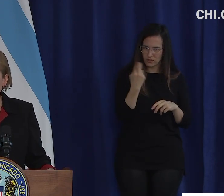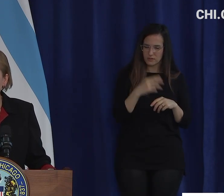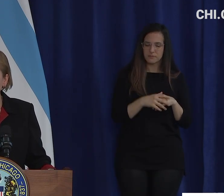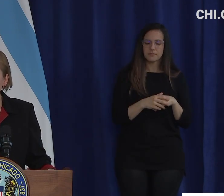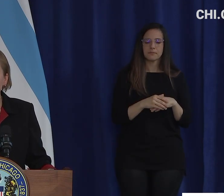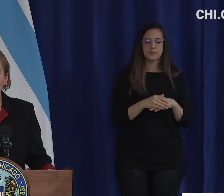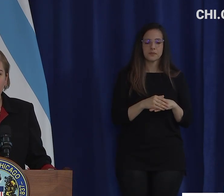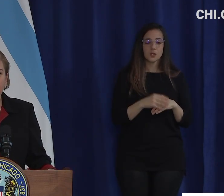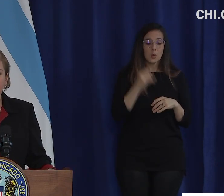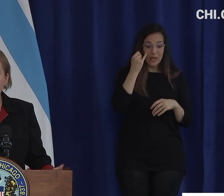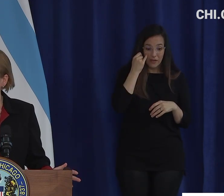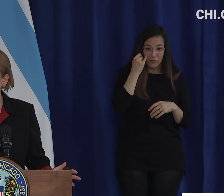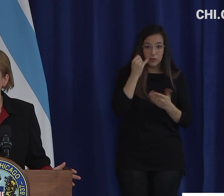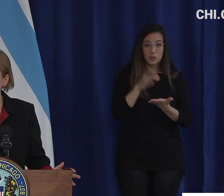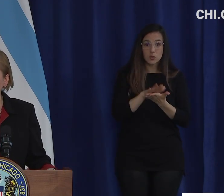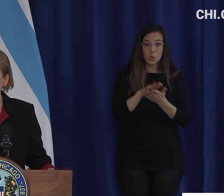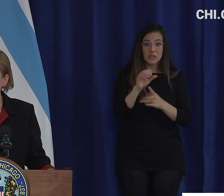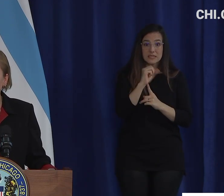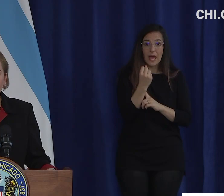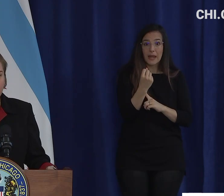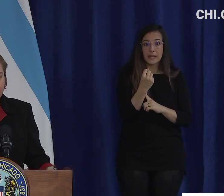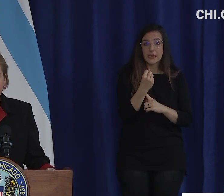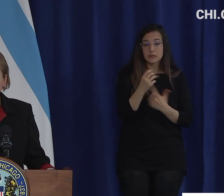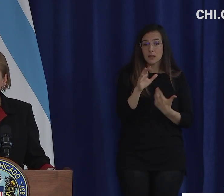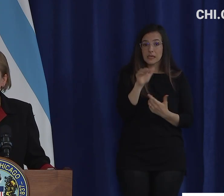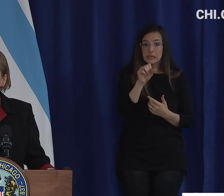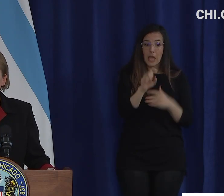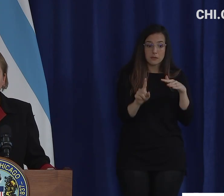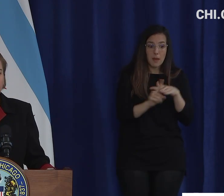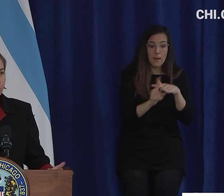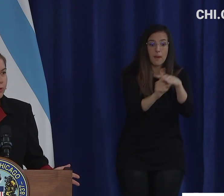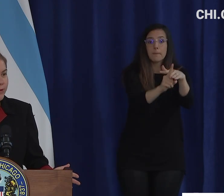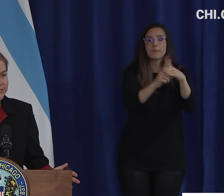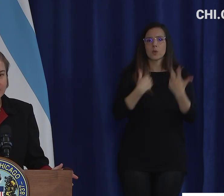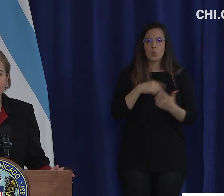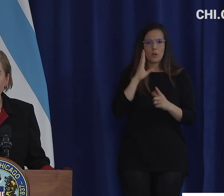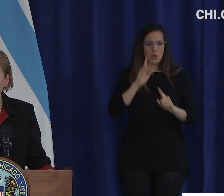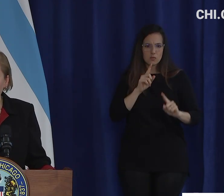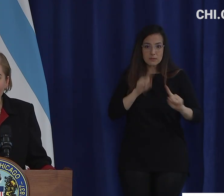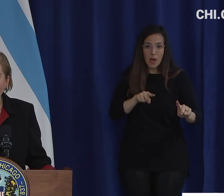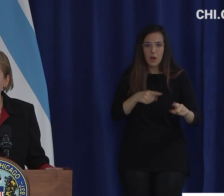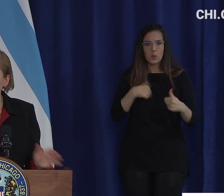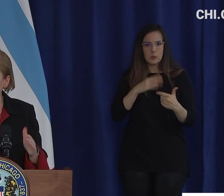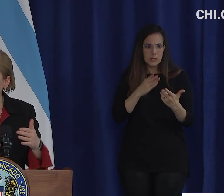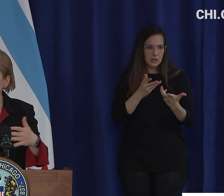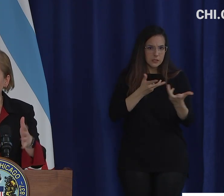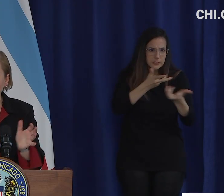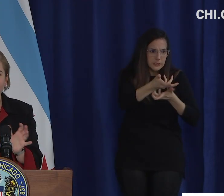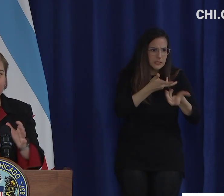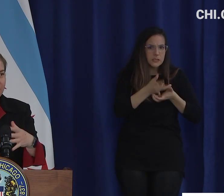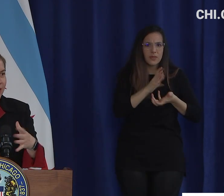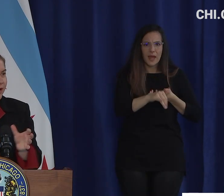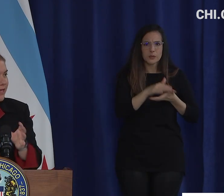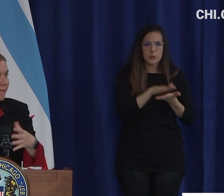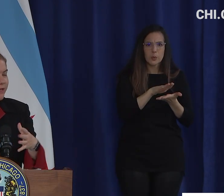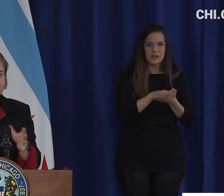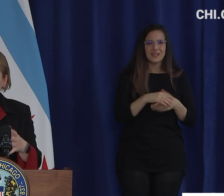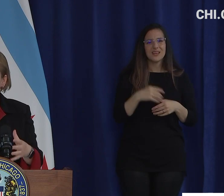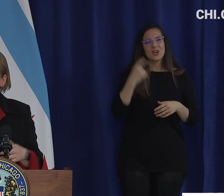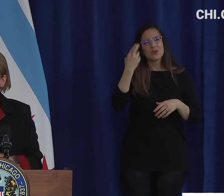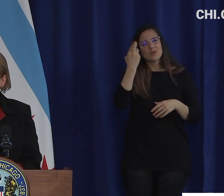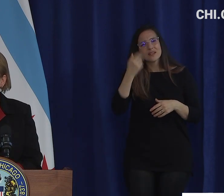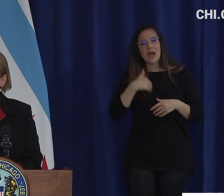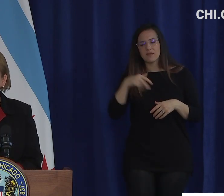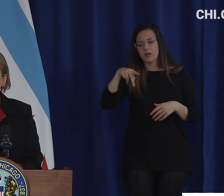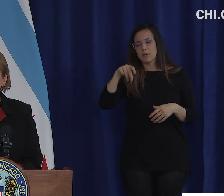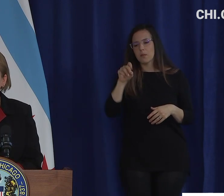school settings, we will respond. We will work with that school. The reason that there are pods and other ways of keeping